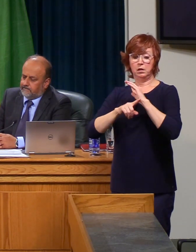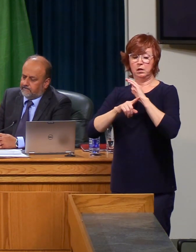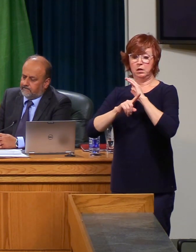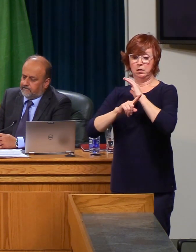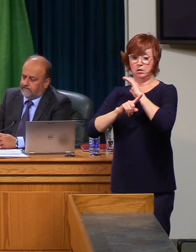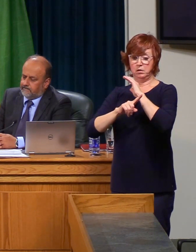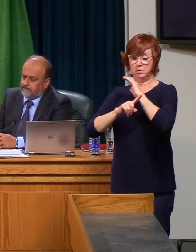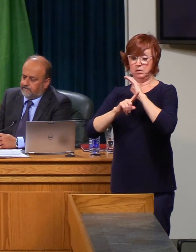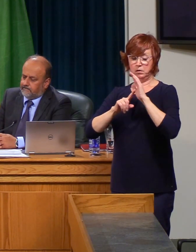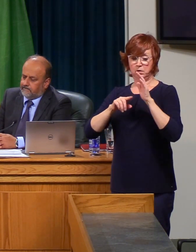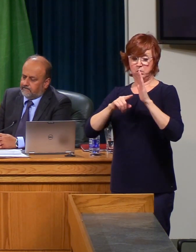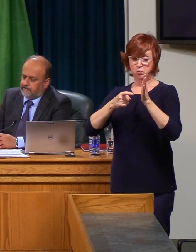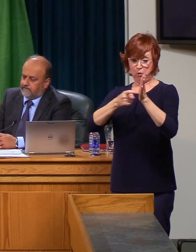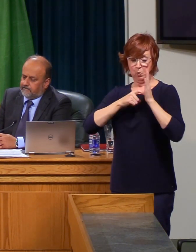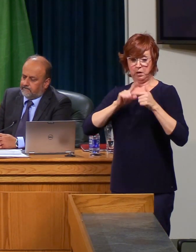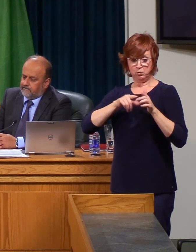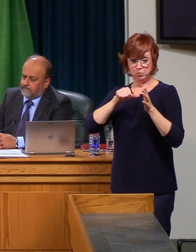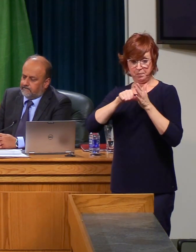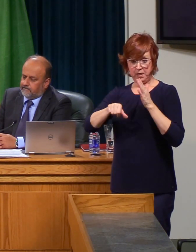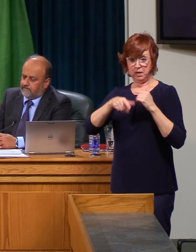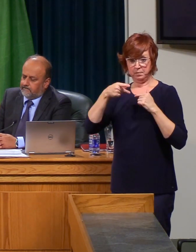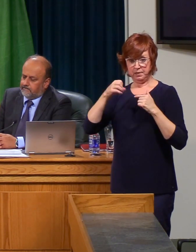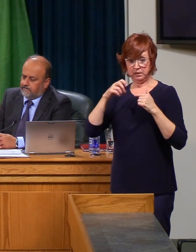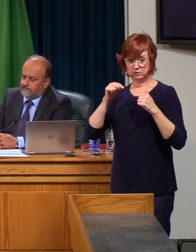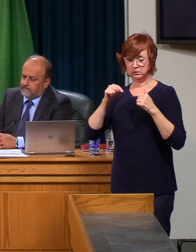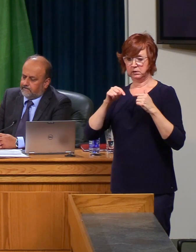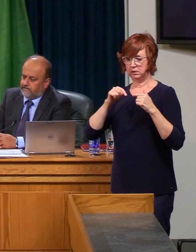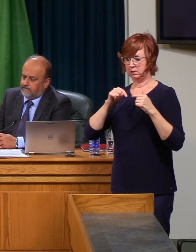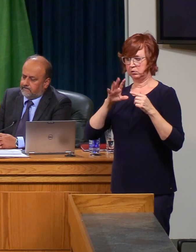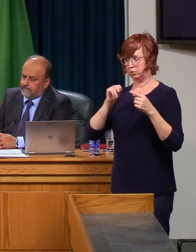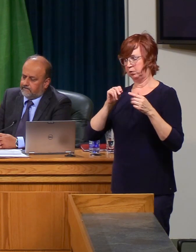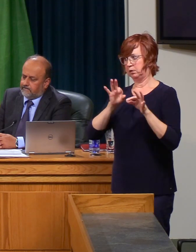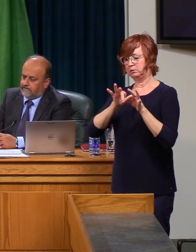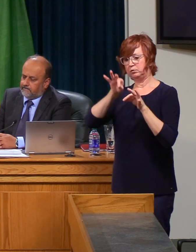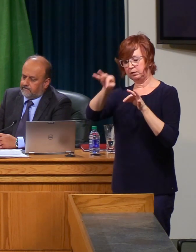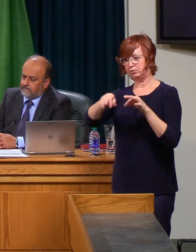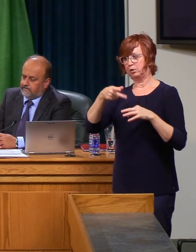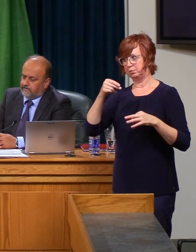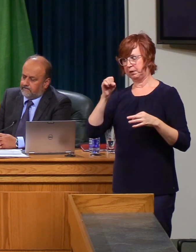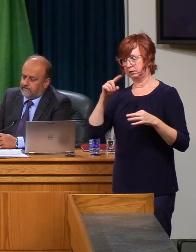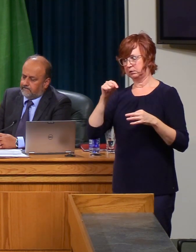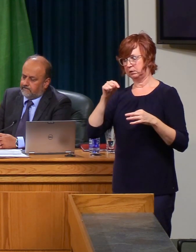it won't affect the municipal revenue sharing in any way, shape, or form, as it's a deferral, not